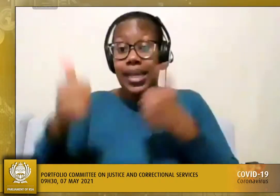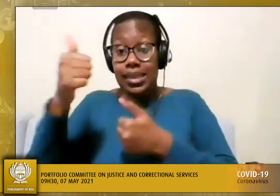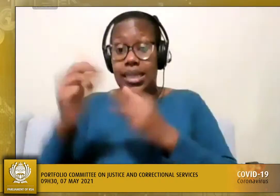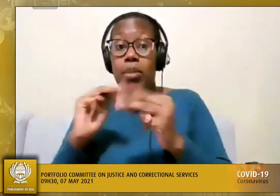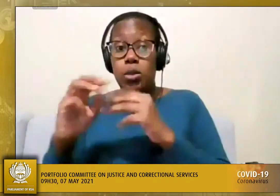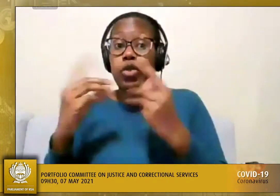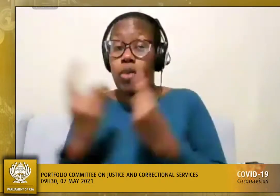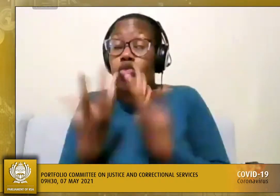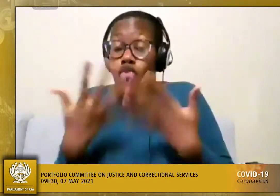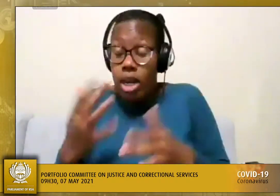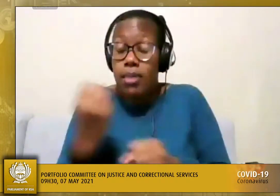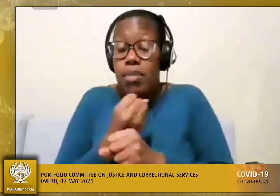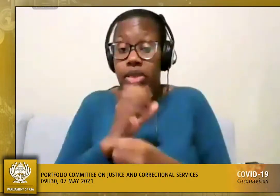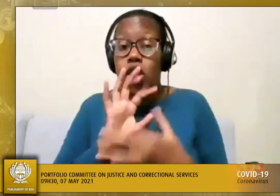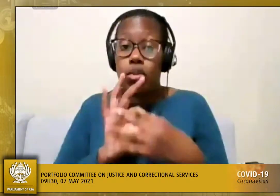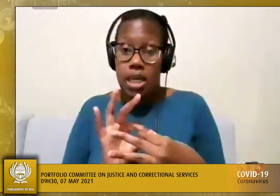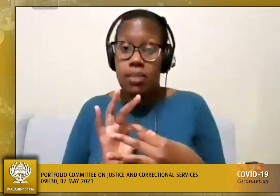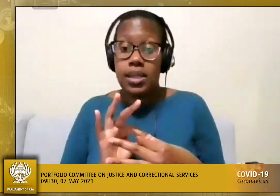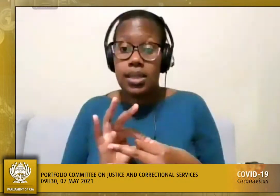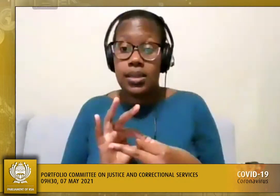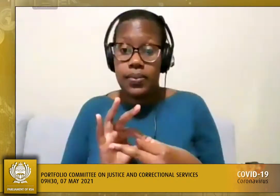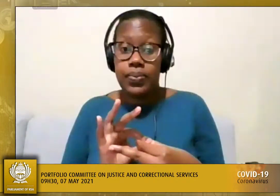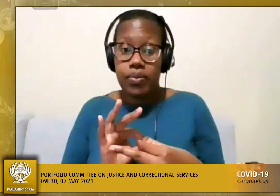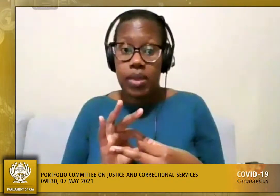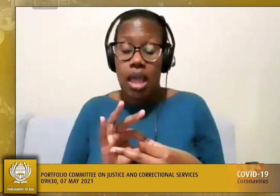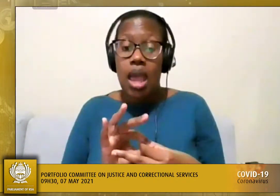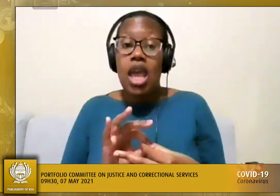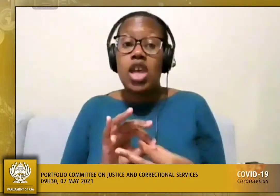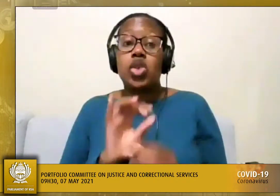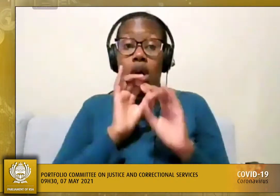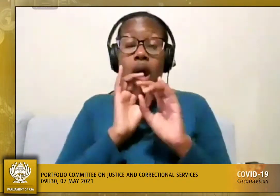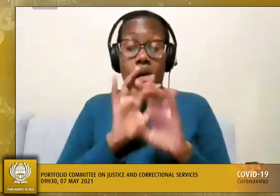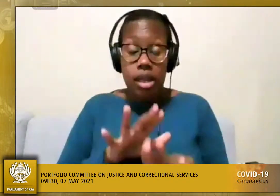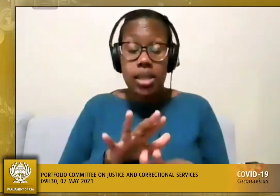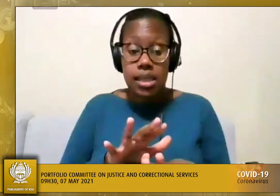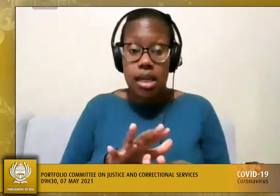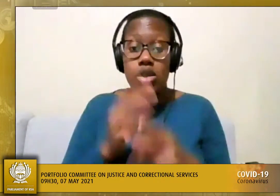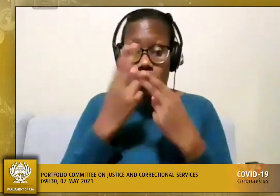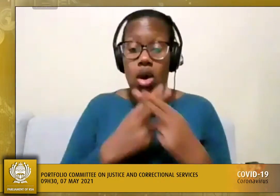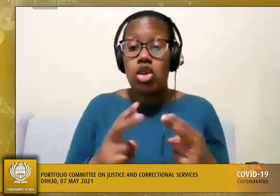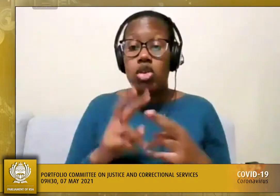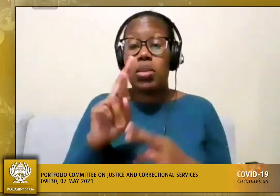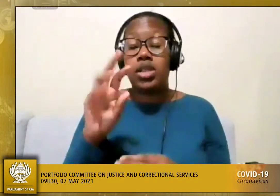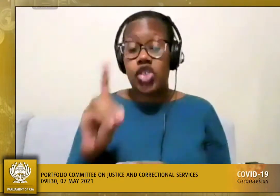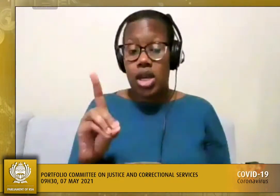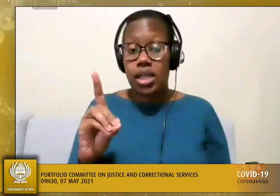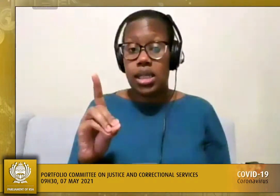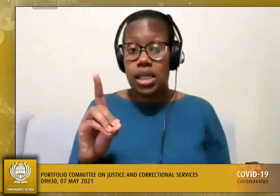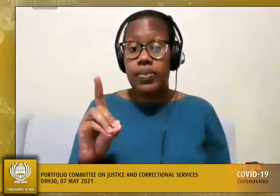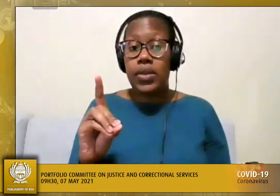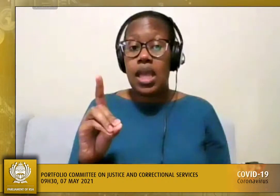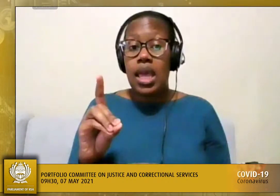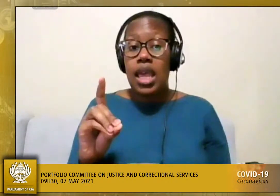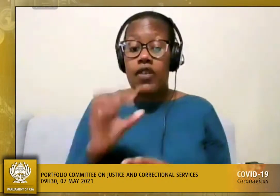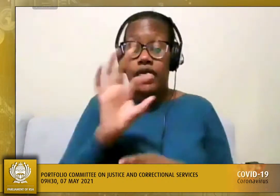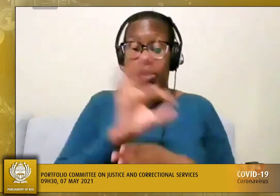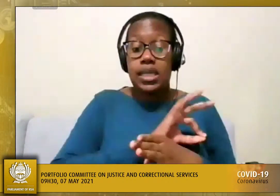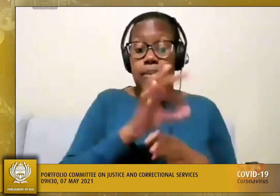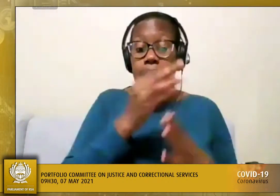made and and the answer to what uh honorable jhanshi was Raising about whether these